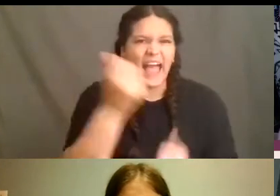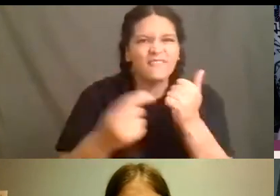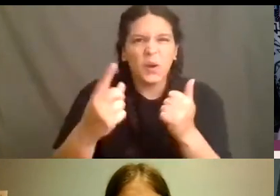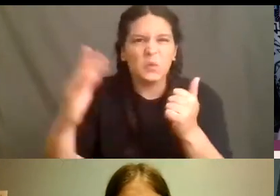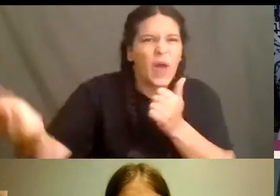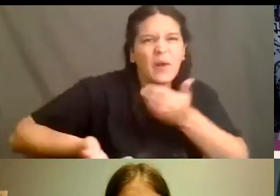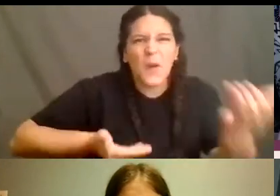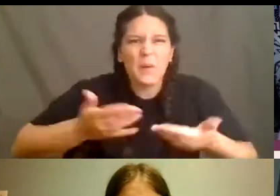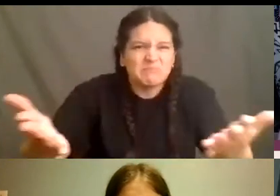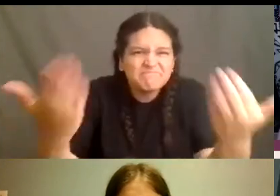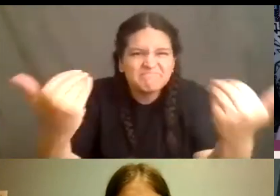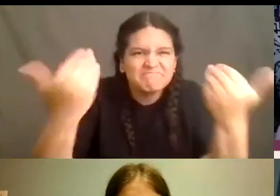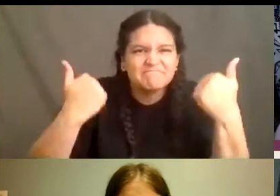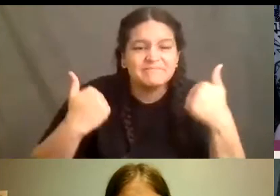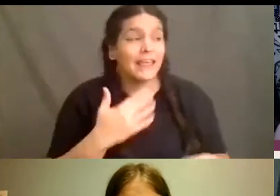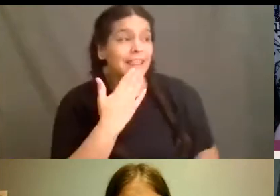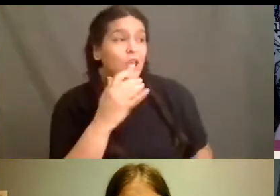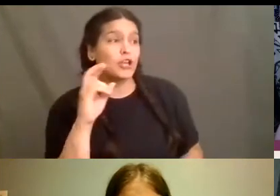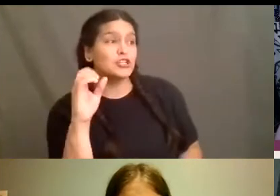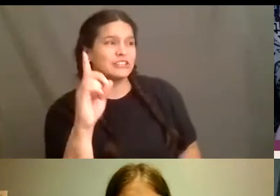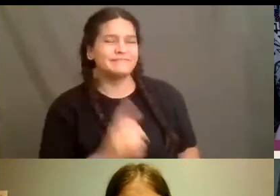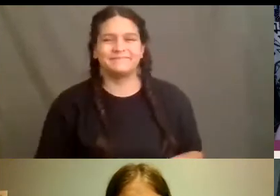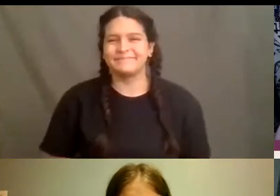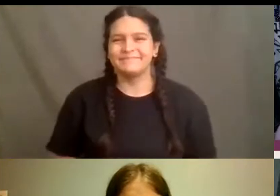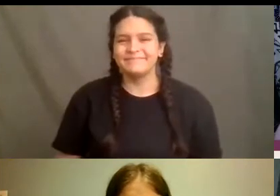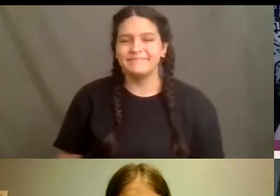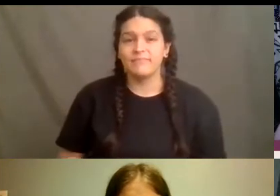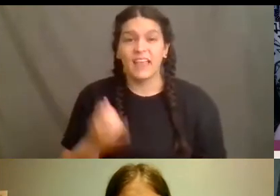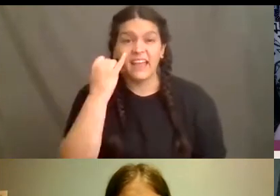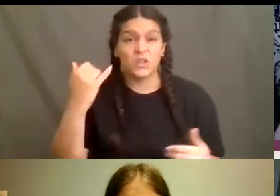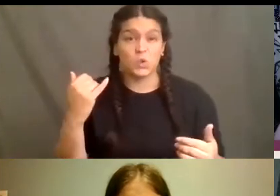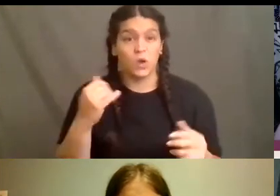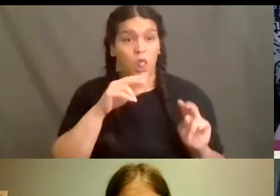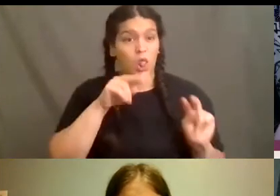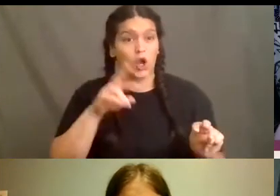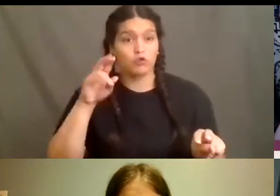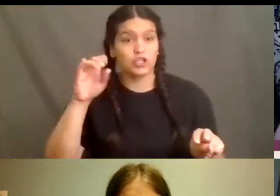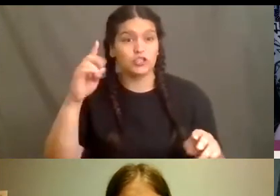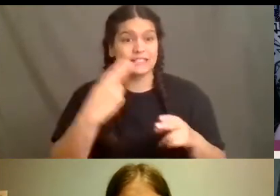welcome. Aww. Thank you, Richard. Thank you. Beautiful, Richard. And if you have a look at Richard's name, it's